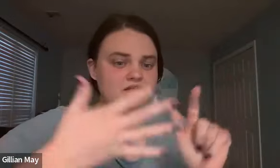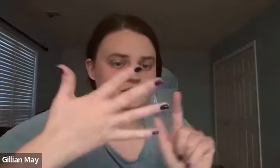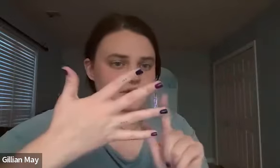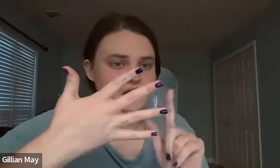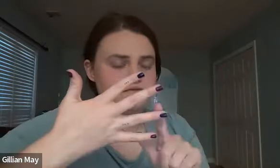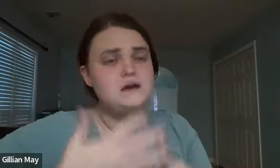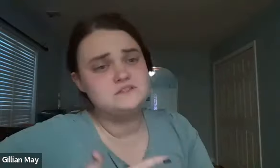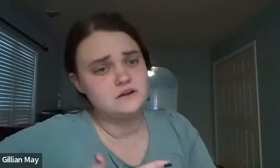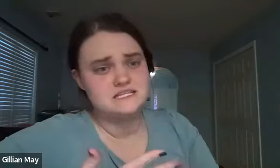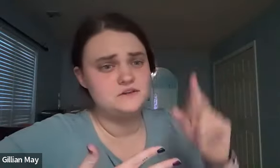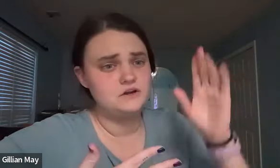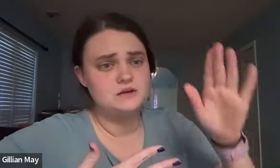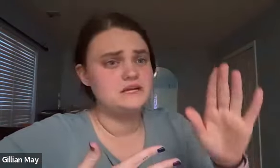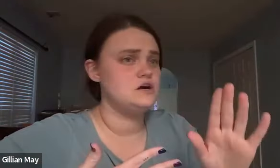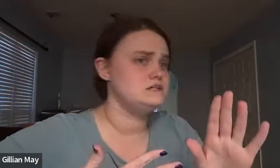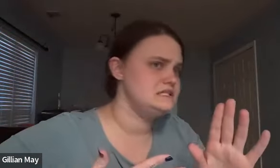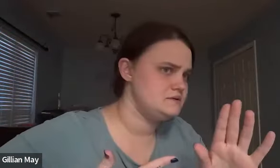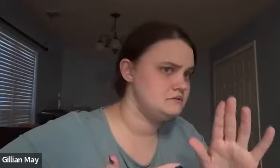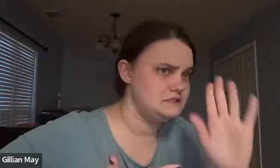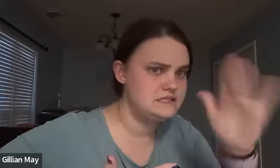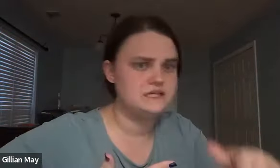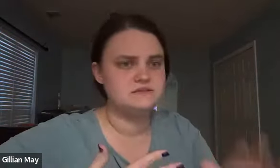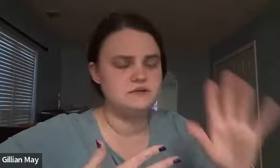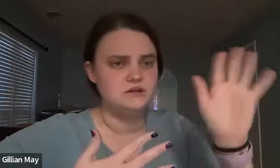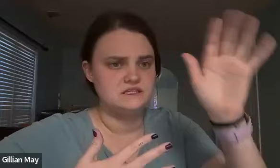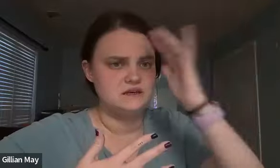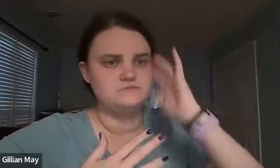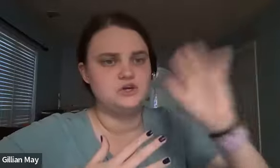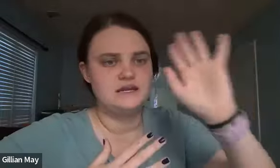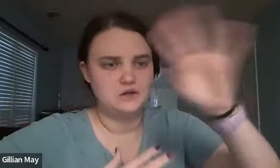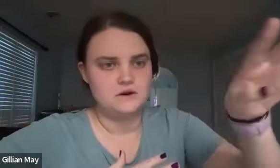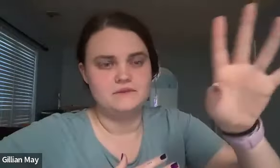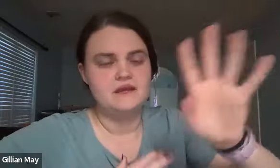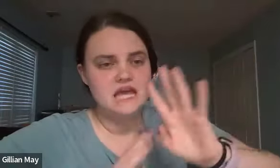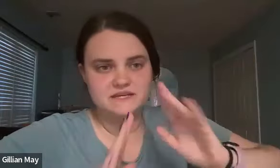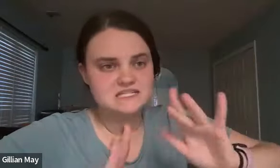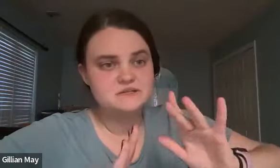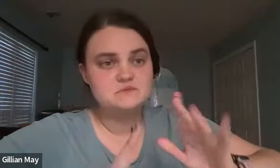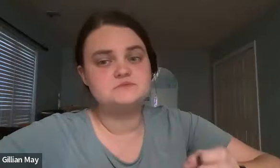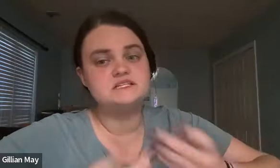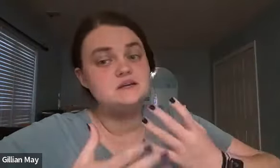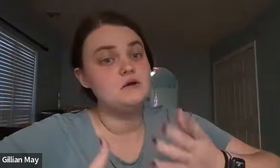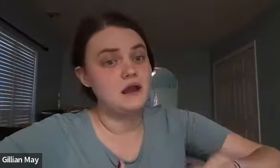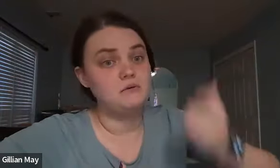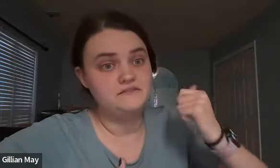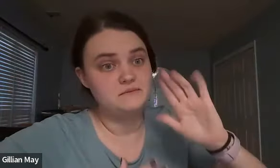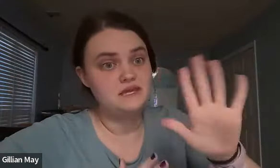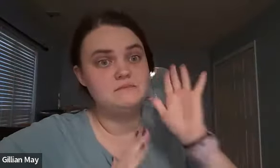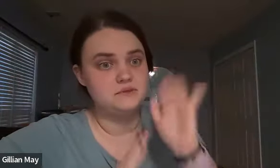Then we have, I'm sorry guys, if y'all can hear my dogs, he's being ridiculous, being nosy, and I'm trying to ignore him. If he gets to be too much, please let me know and I will let them in, but